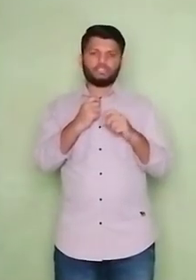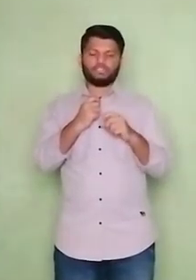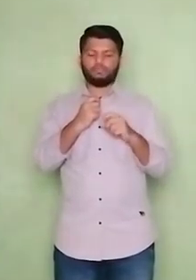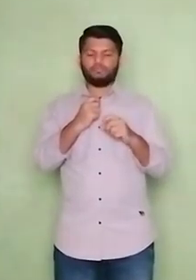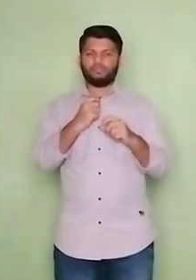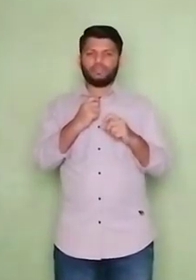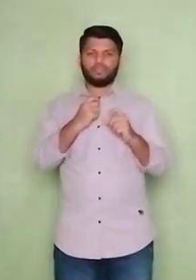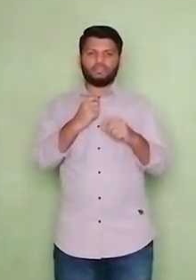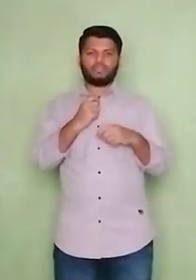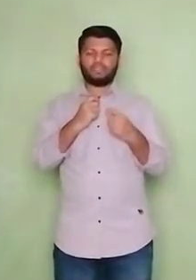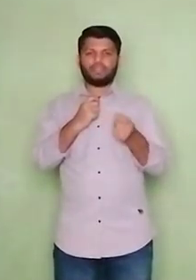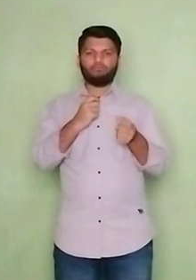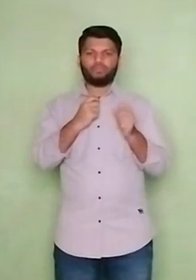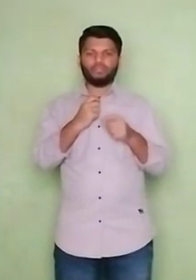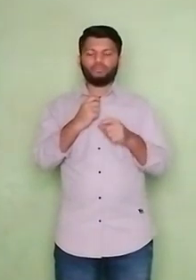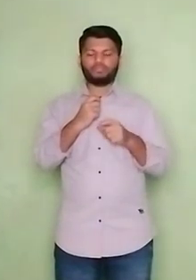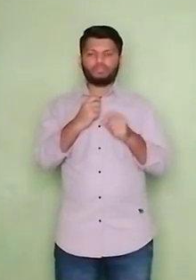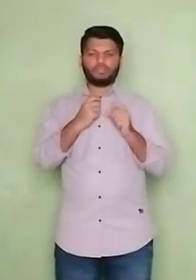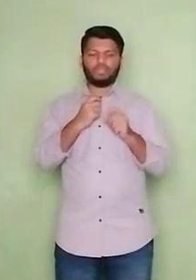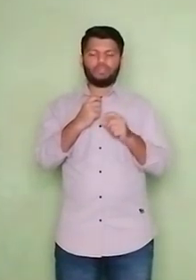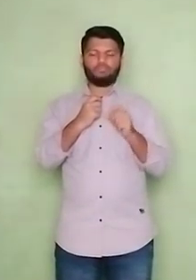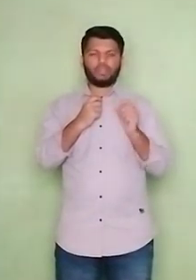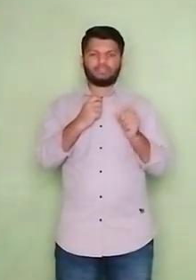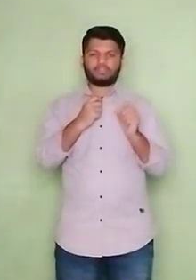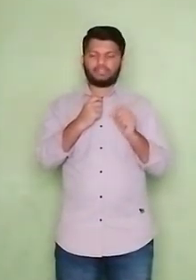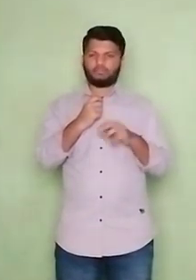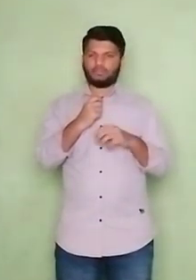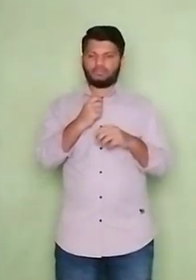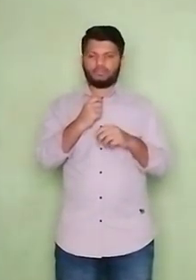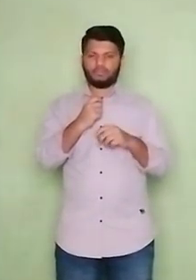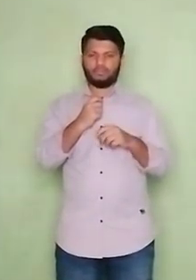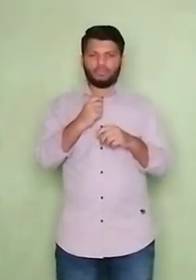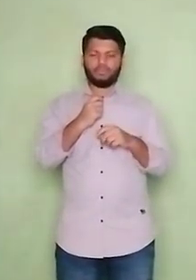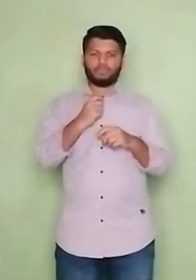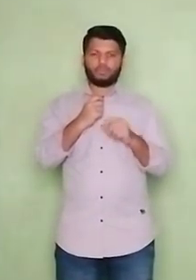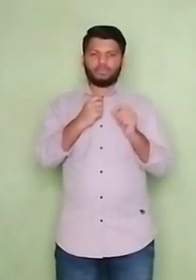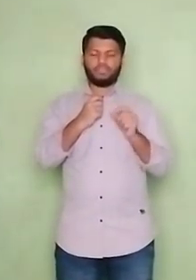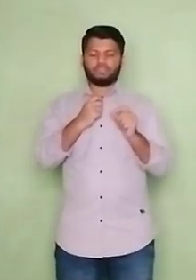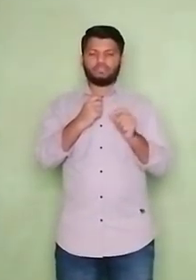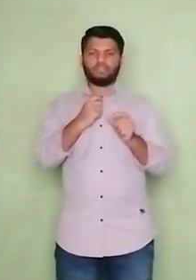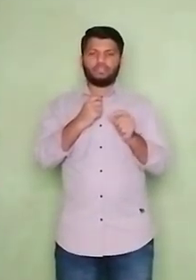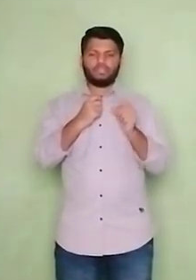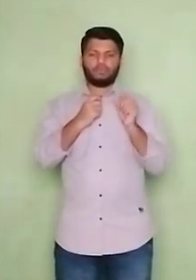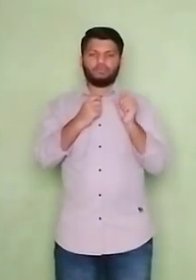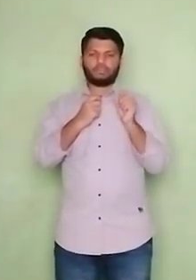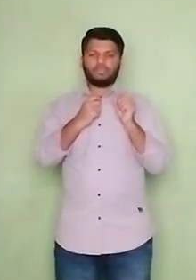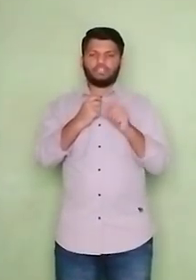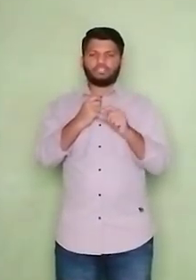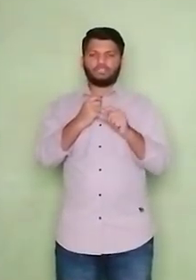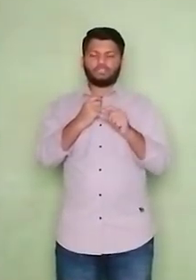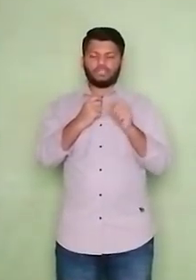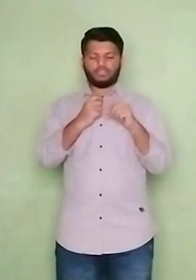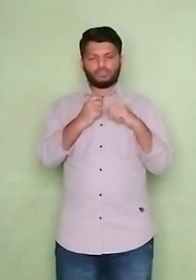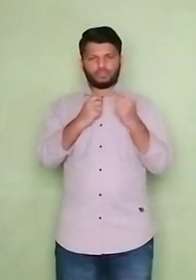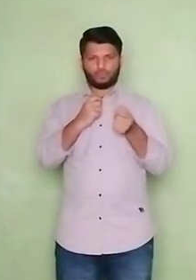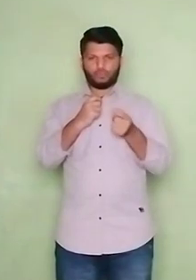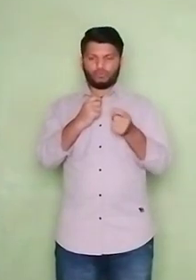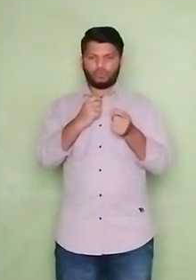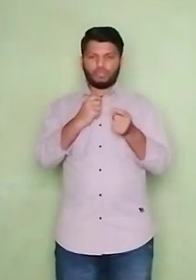condition, that time we use if else statement. So in this, if the condition is true,